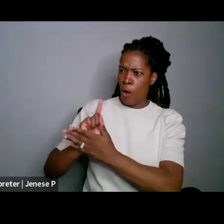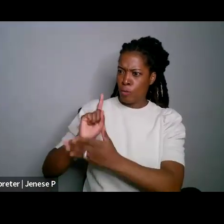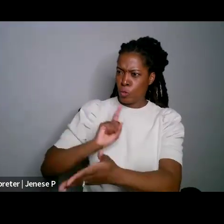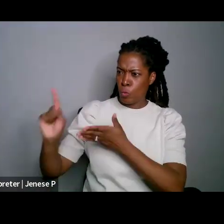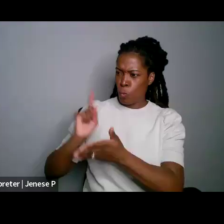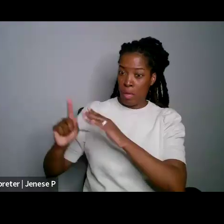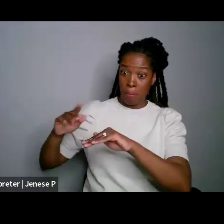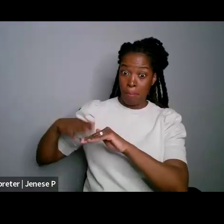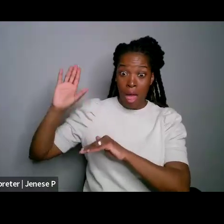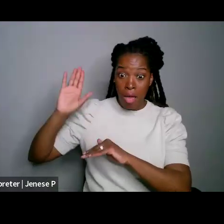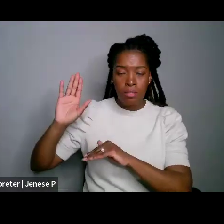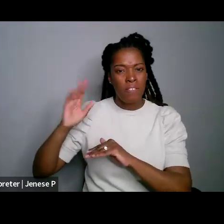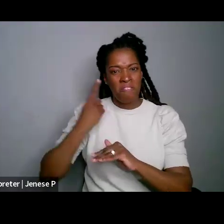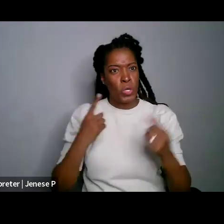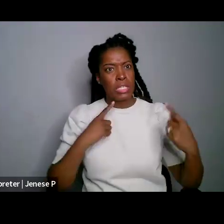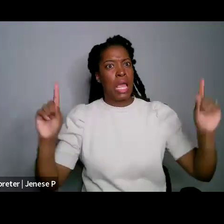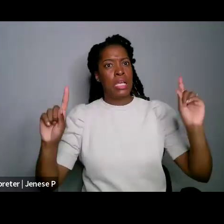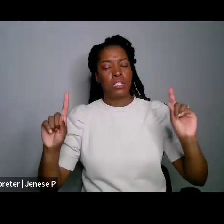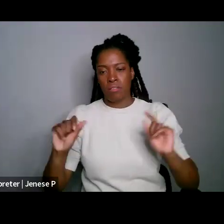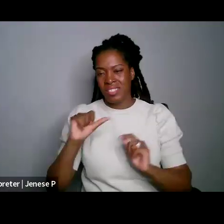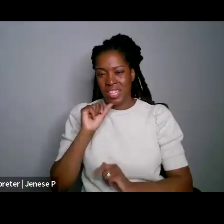succeed wasn't built for us.